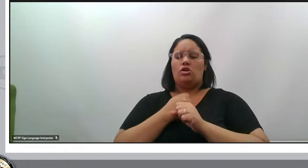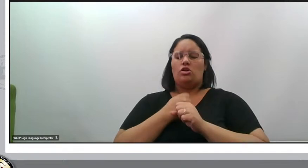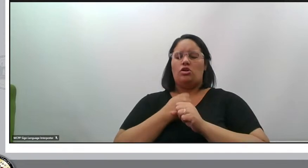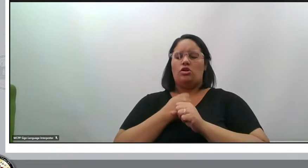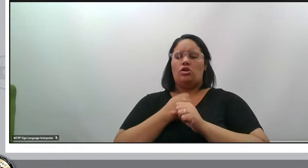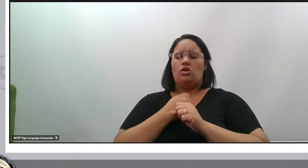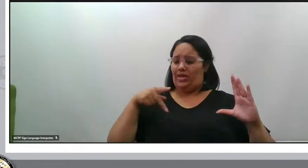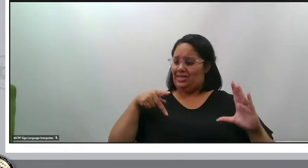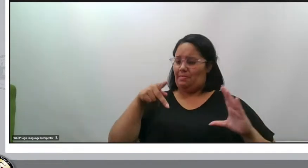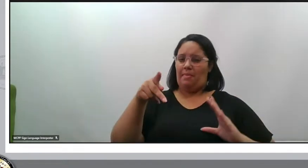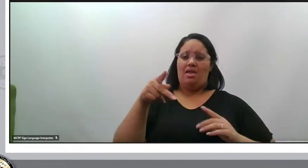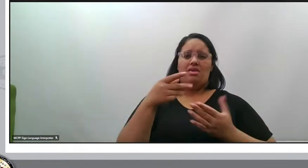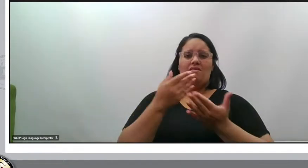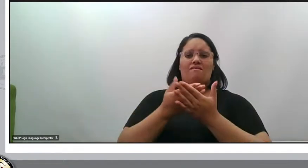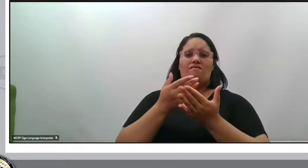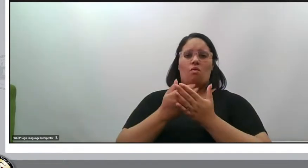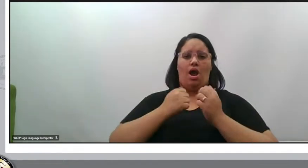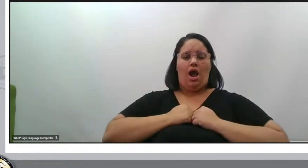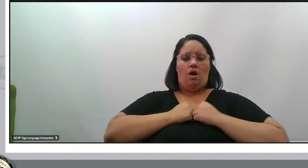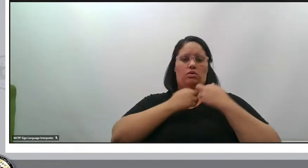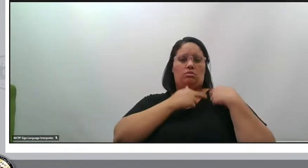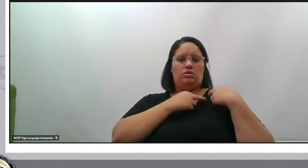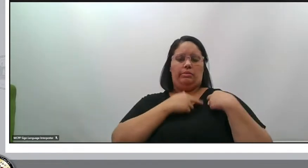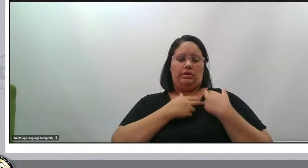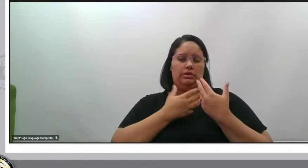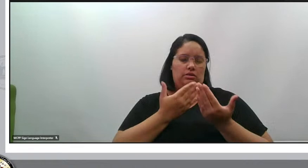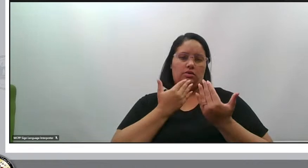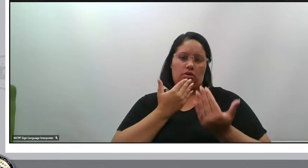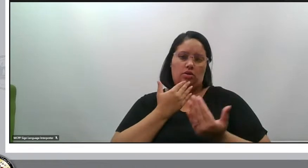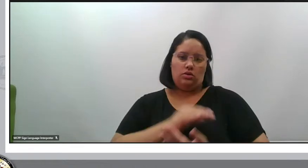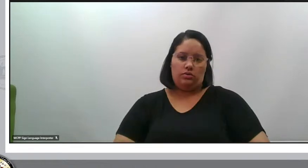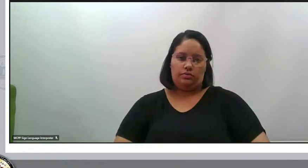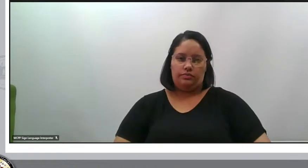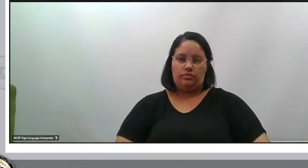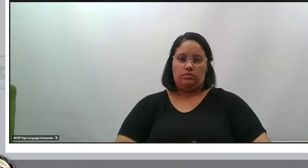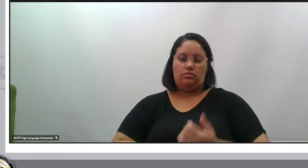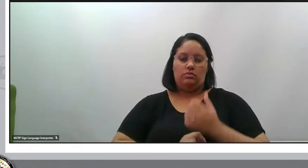are spending on in terms of what our responsibilities are. Thank you, Chair.